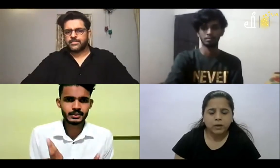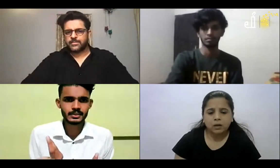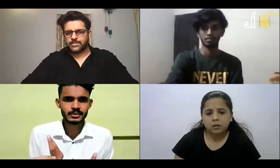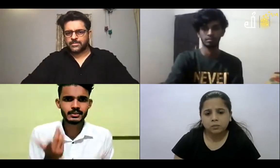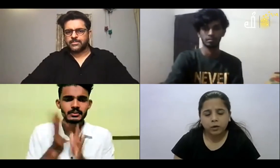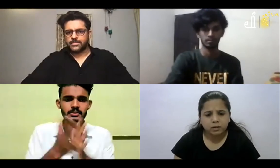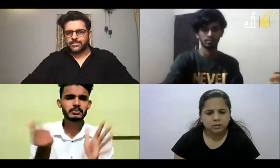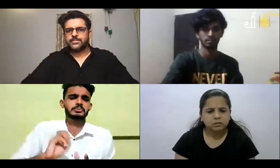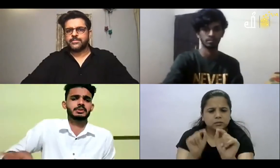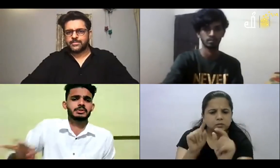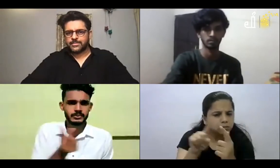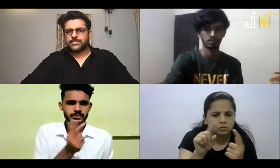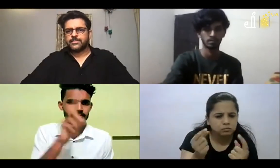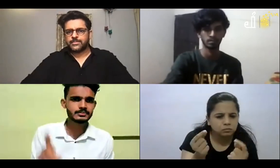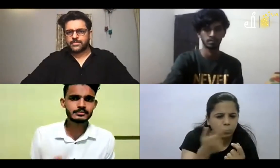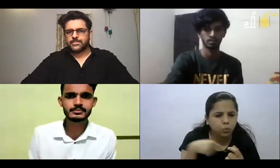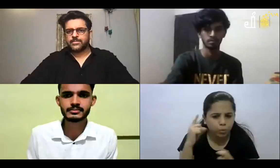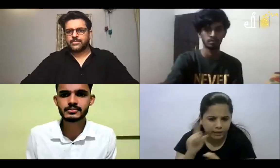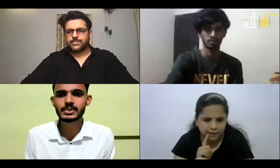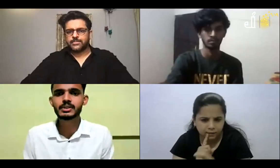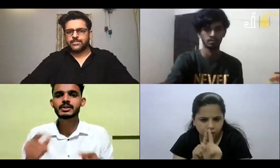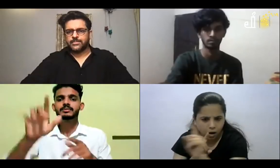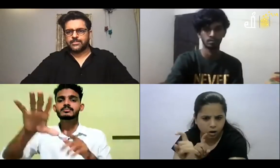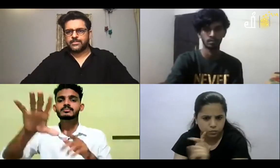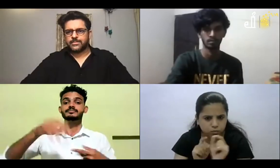So what?